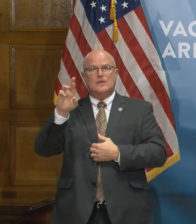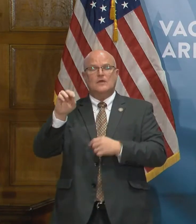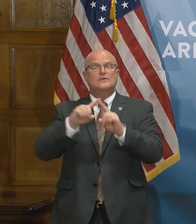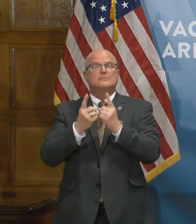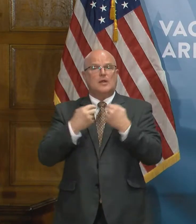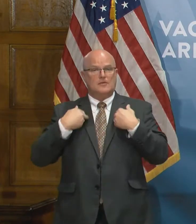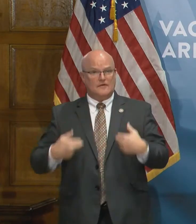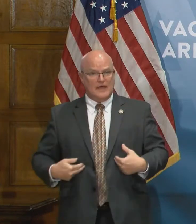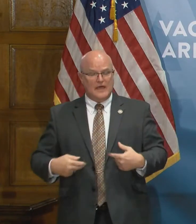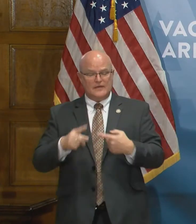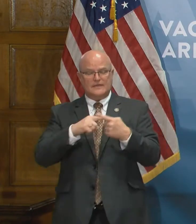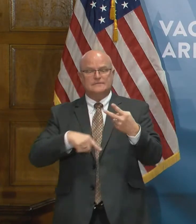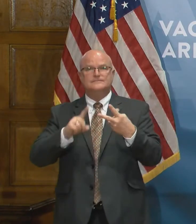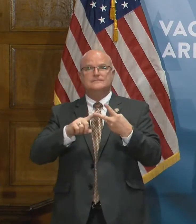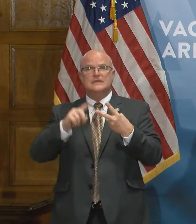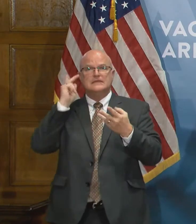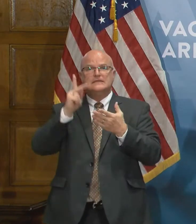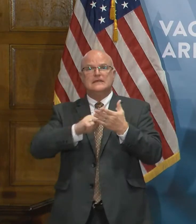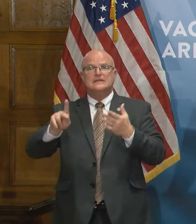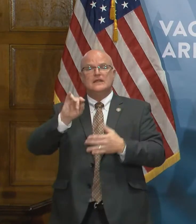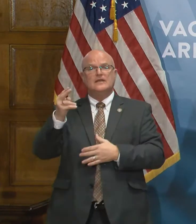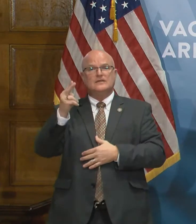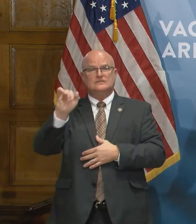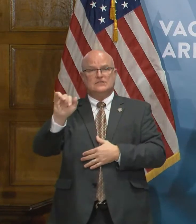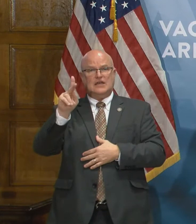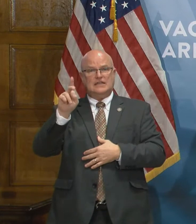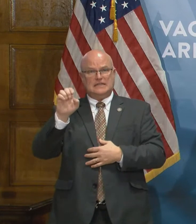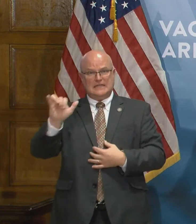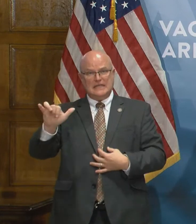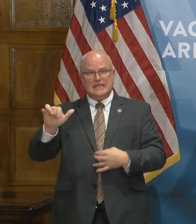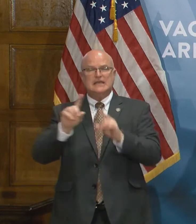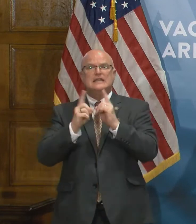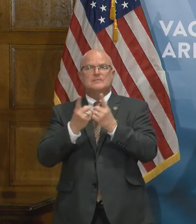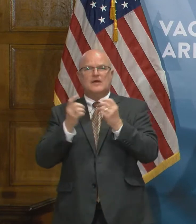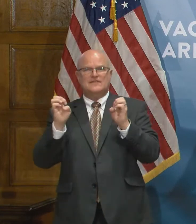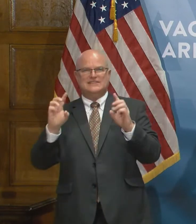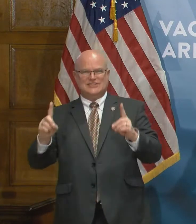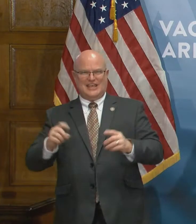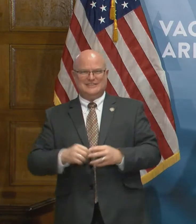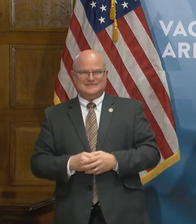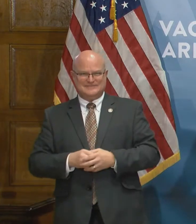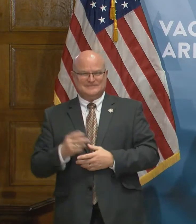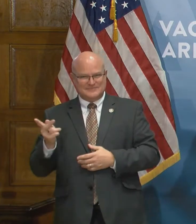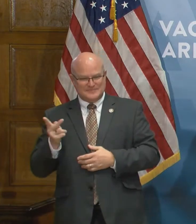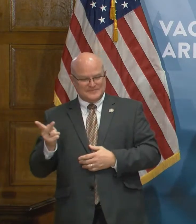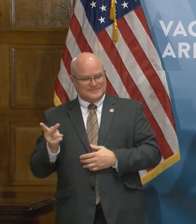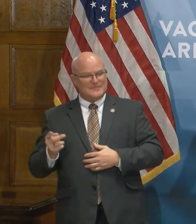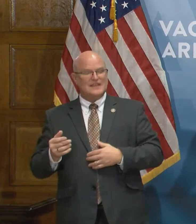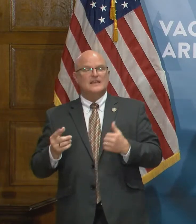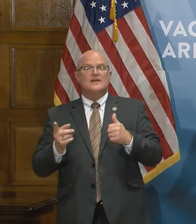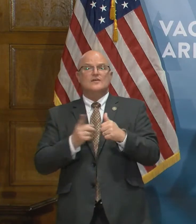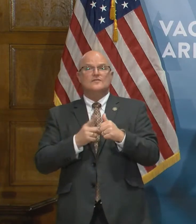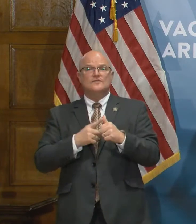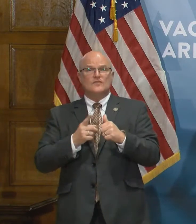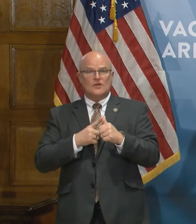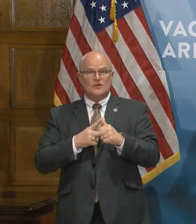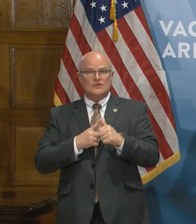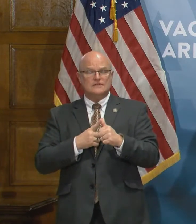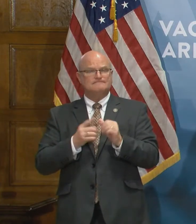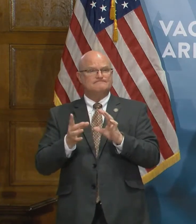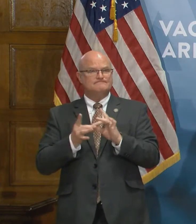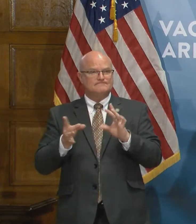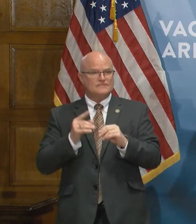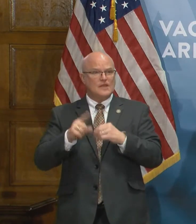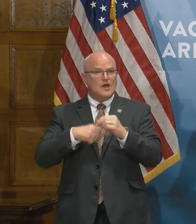Health and Secretary Johnny Key with the Department of Education. First, let me make a